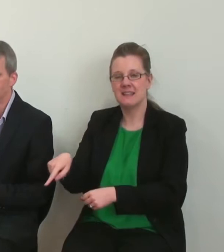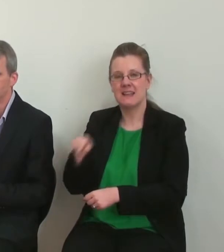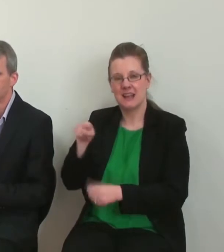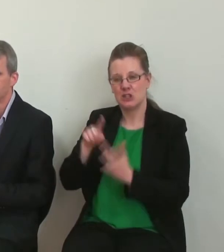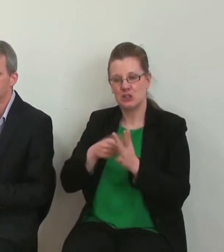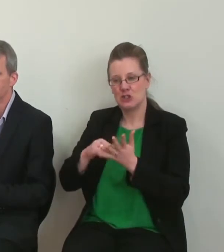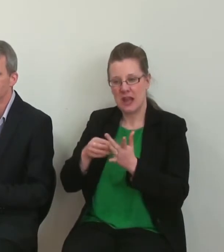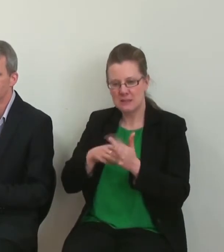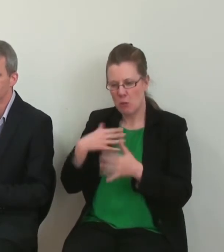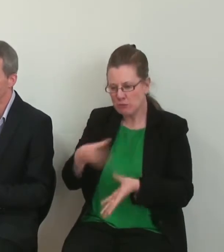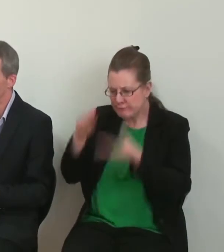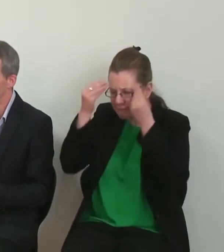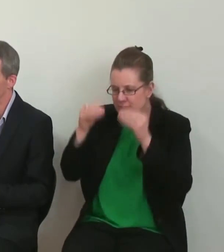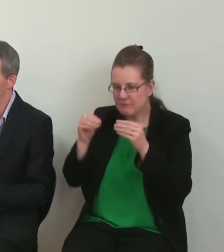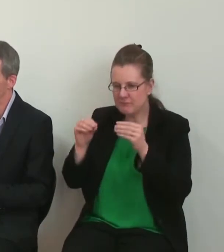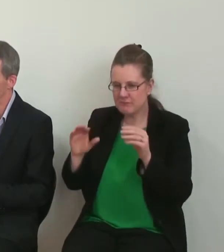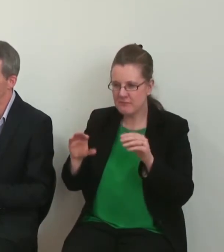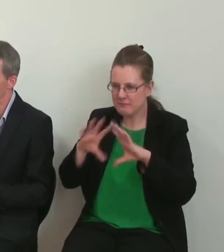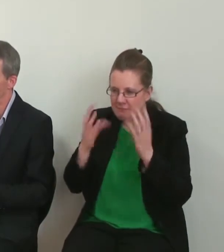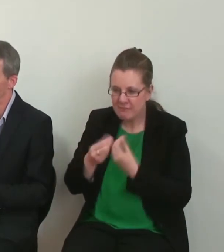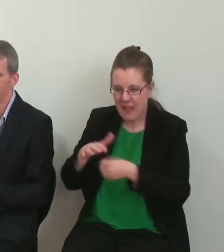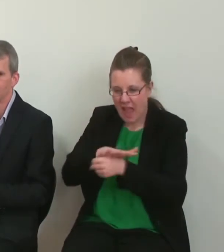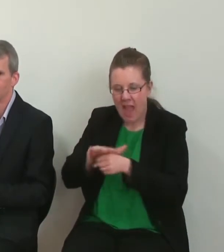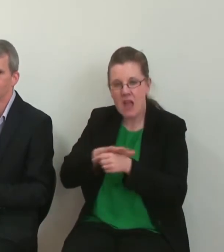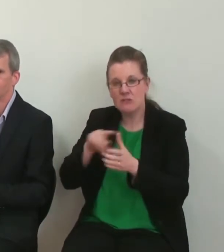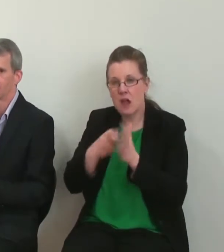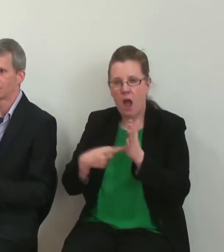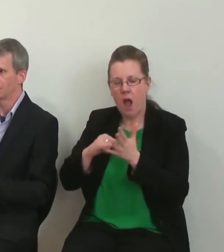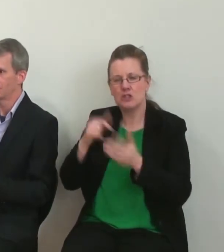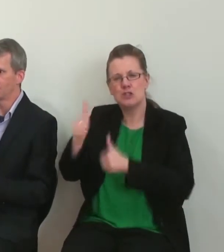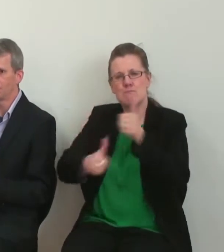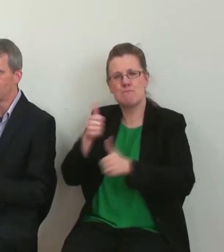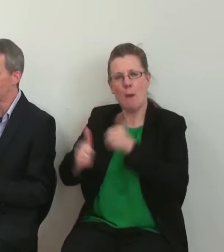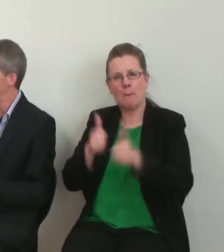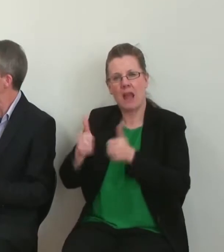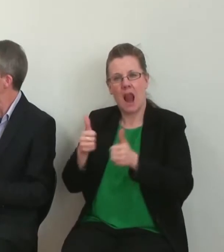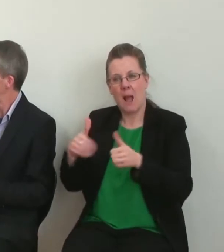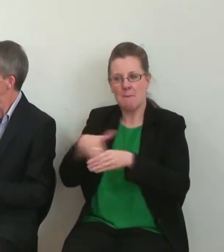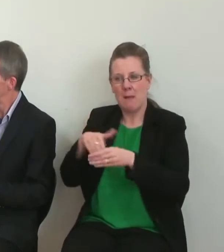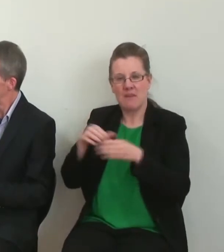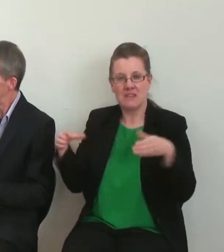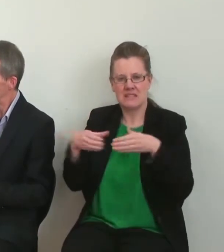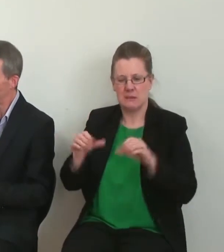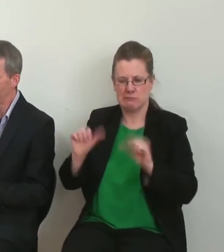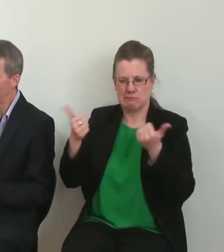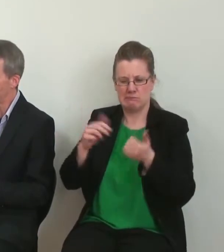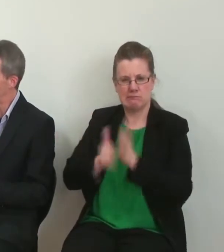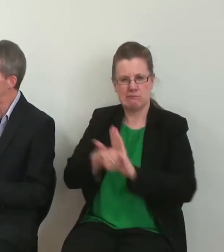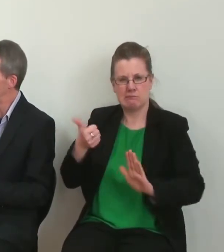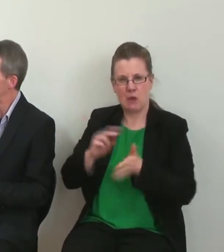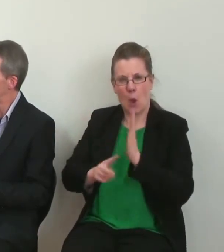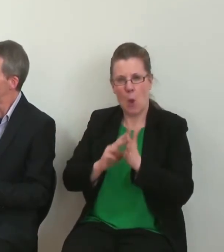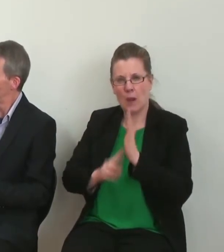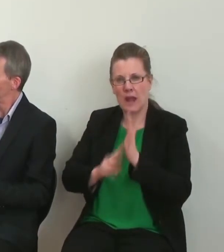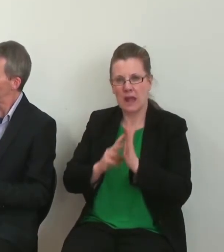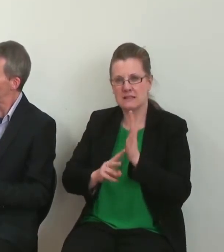about all areas of the arts. She's very organised and a popular member of the team. So, Paul, Okay, are they able to see